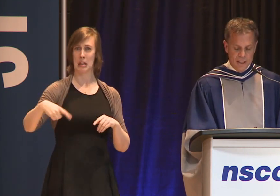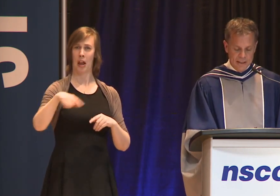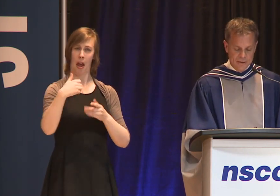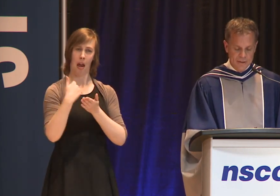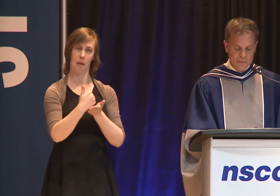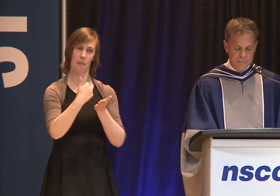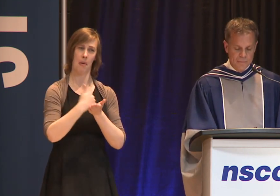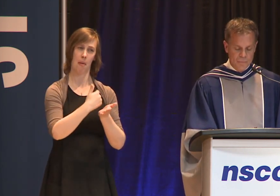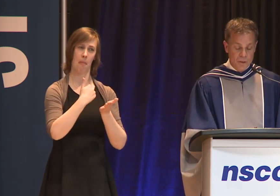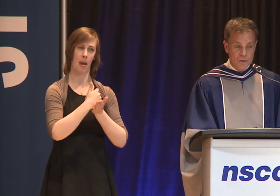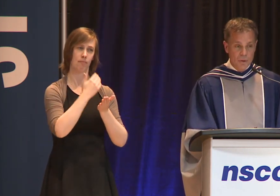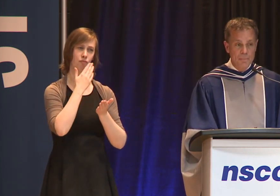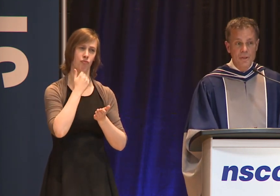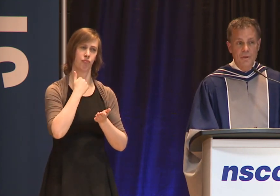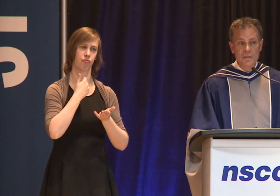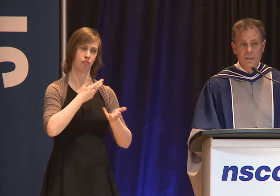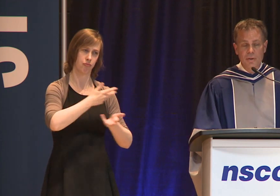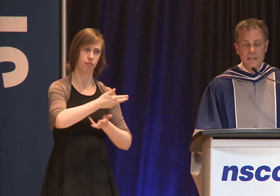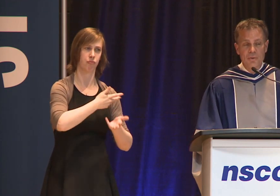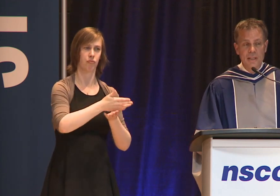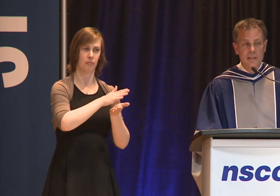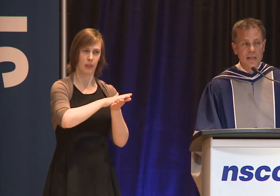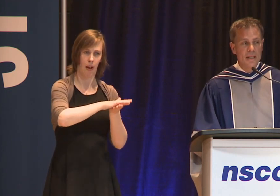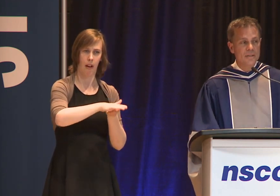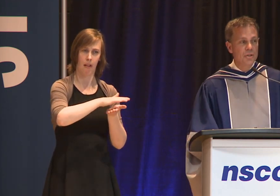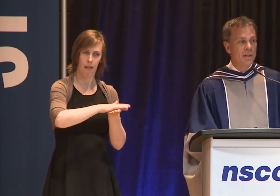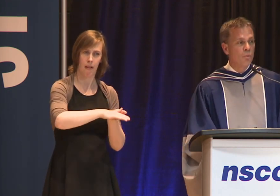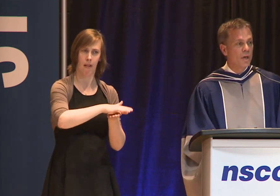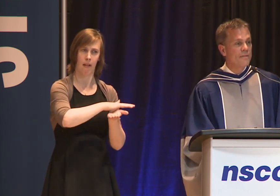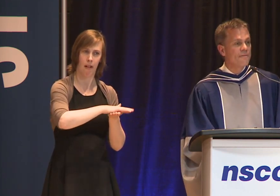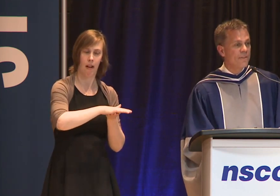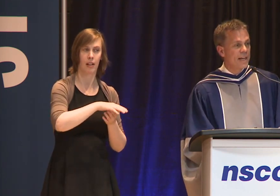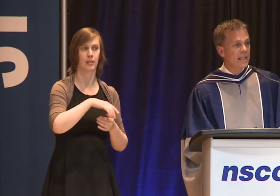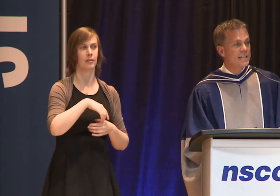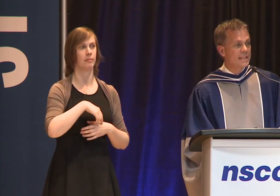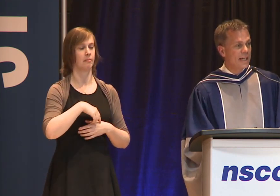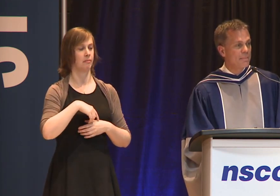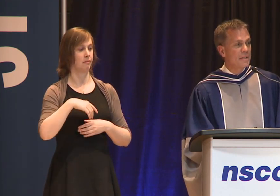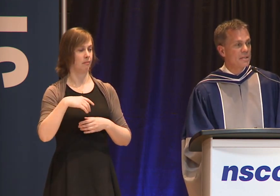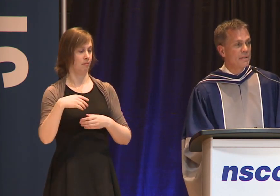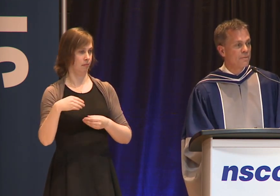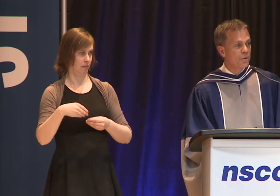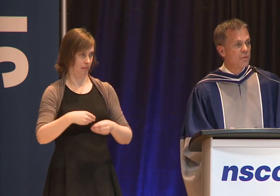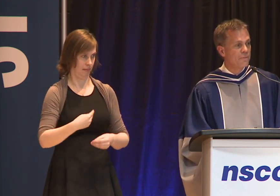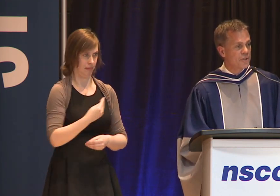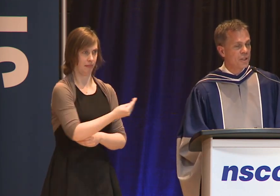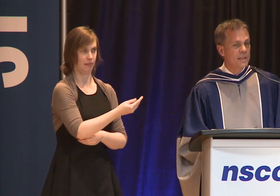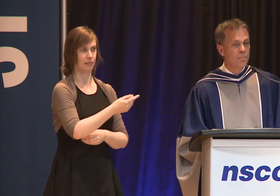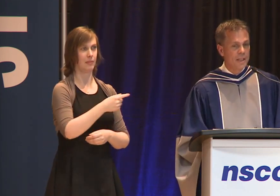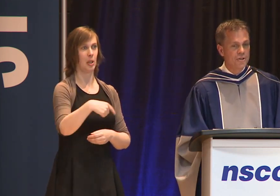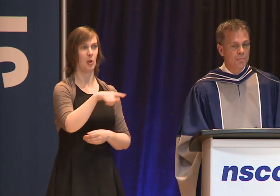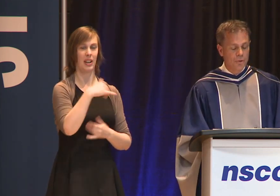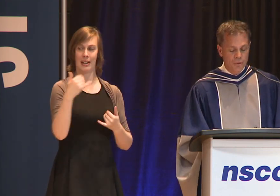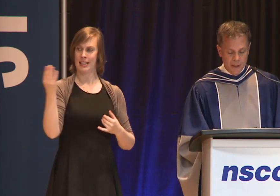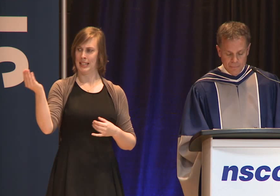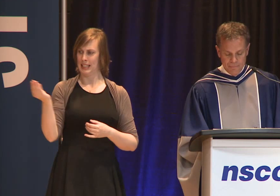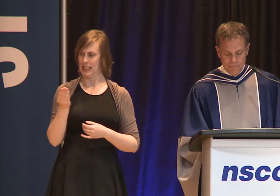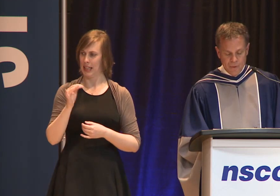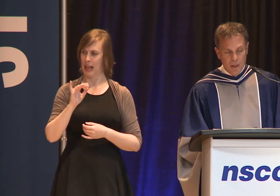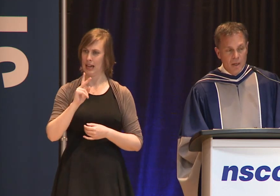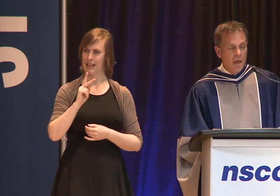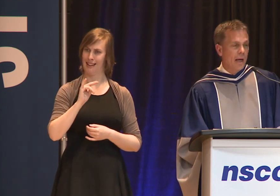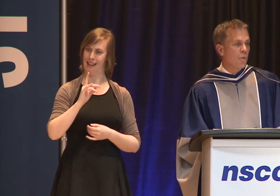your studies. So unbeknownst to the graduating class, you have one final assignment before you officially complete your